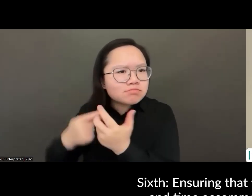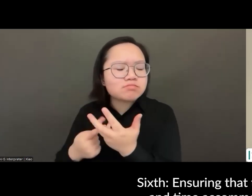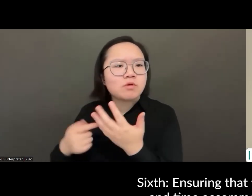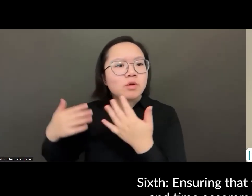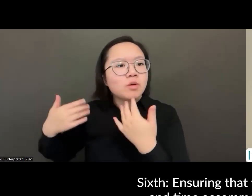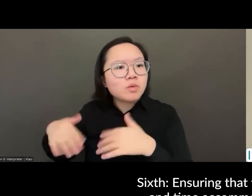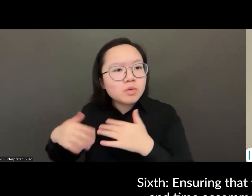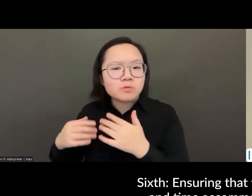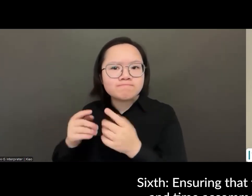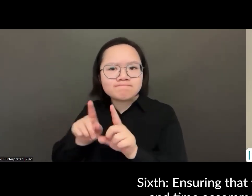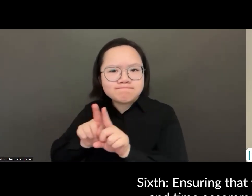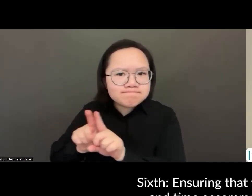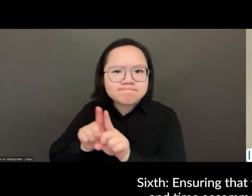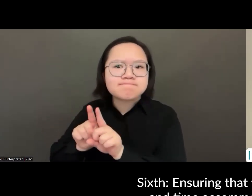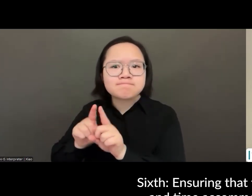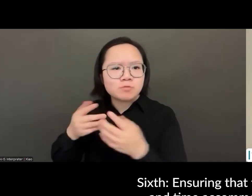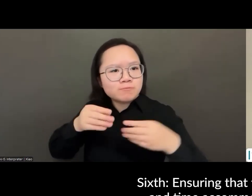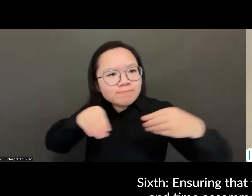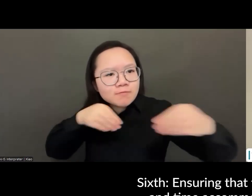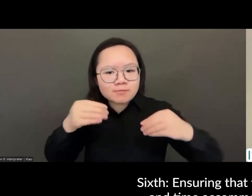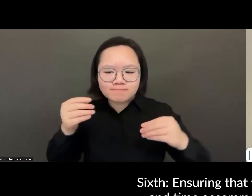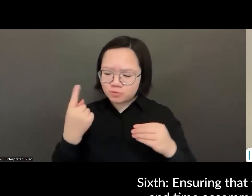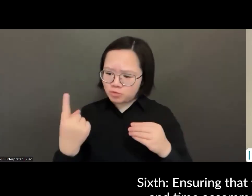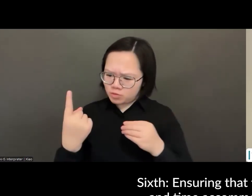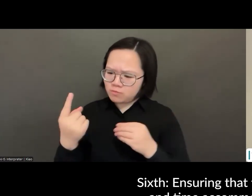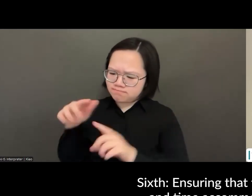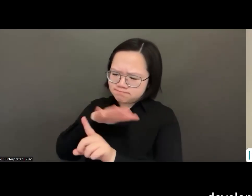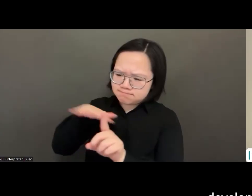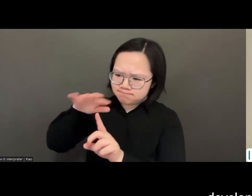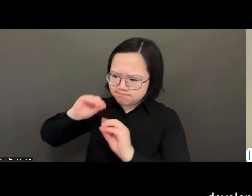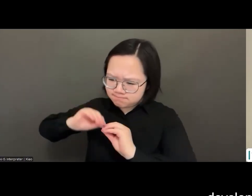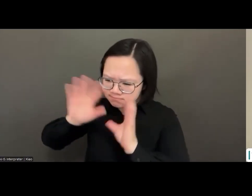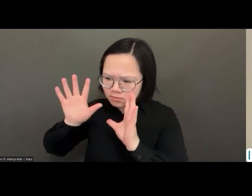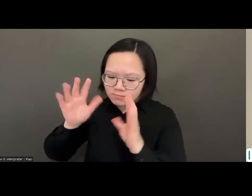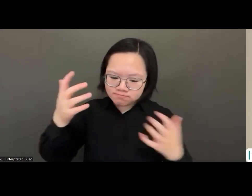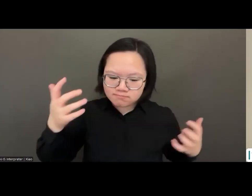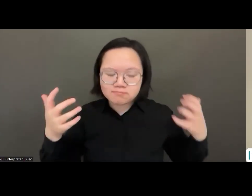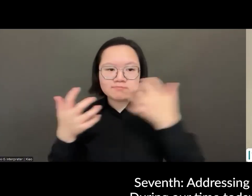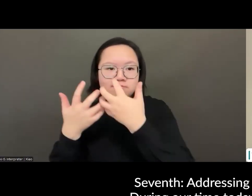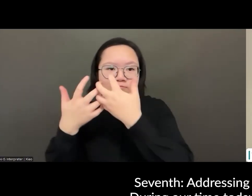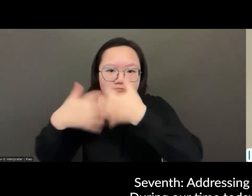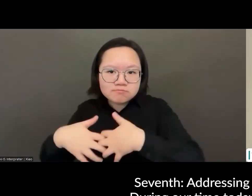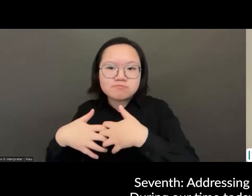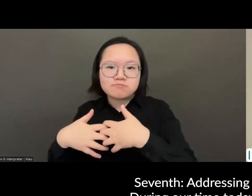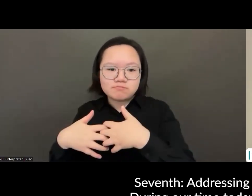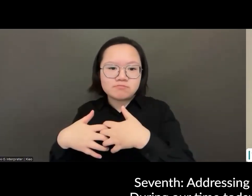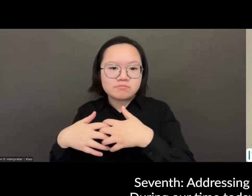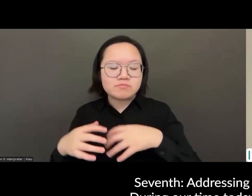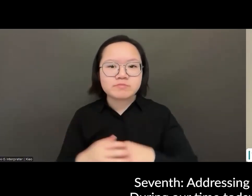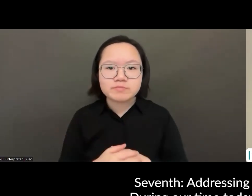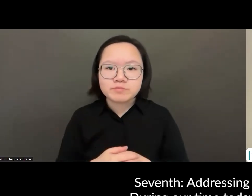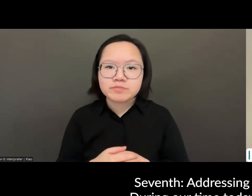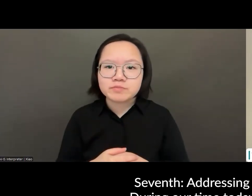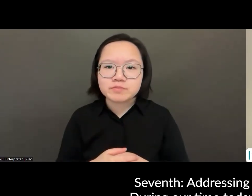Sixth, ensuring that there is more time and time accommodations for skill development. 7,